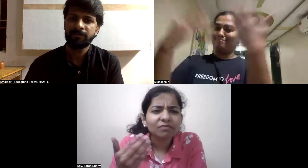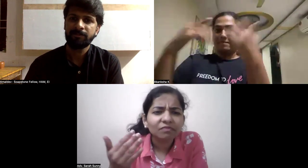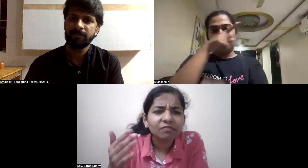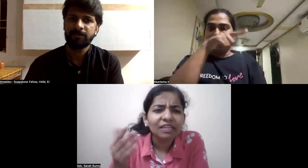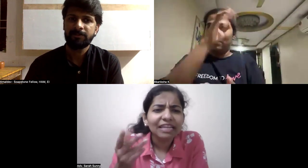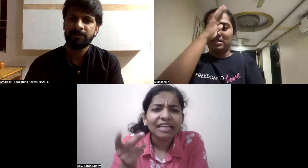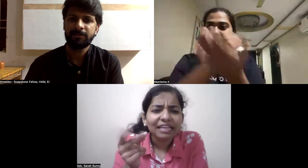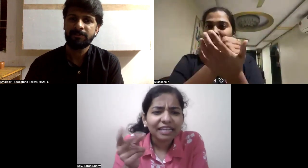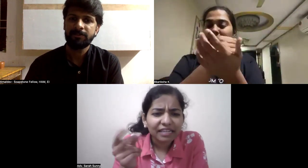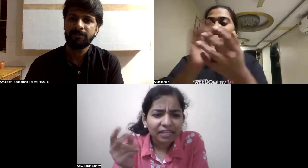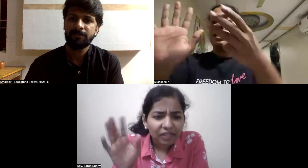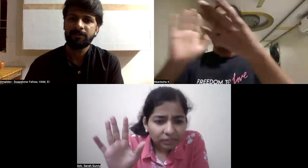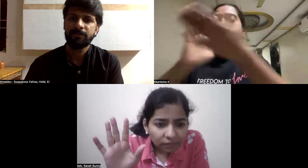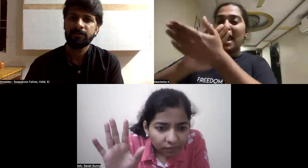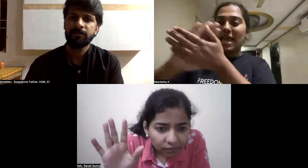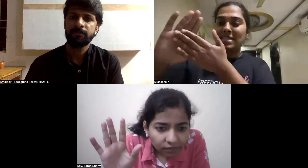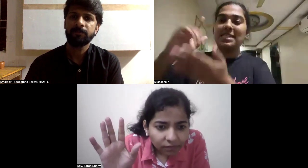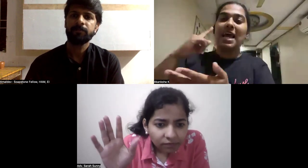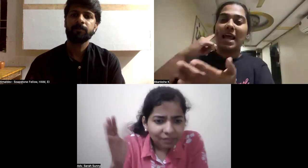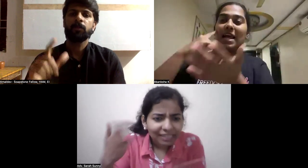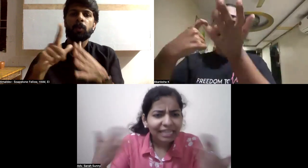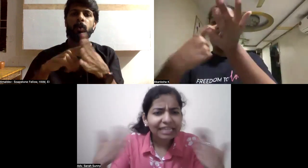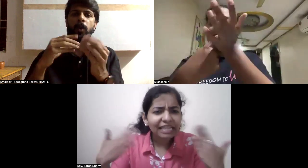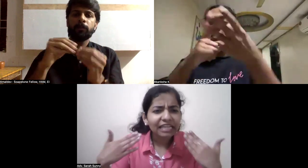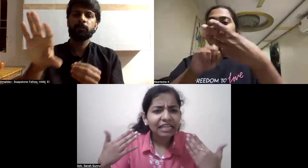wherever, there's job hiring for deaf,